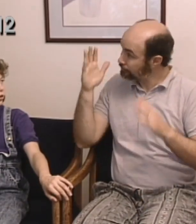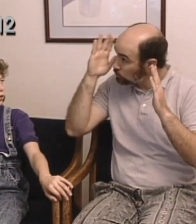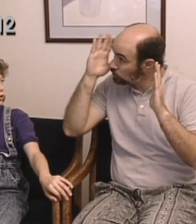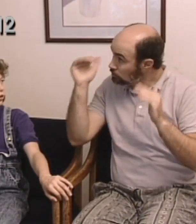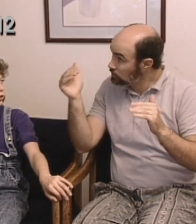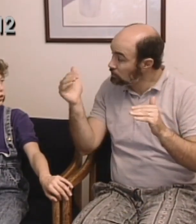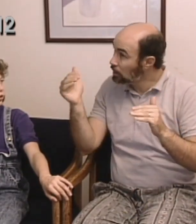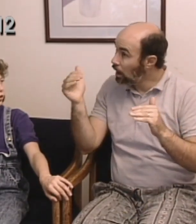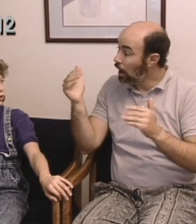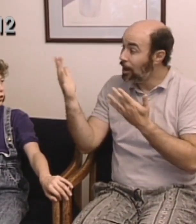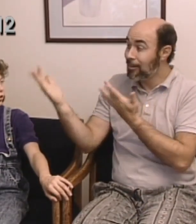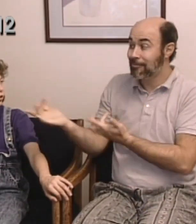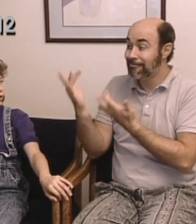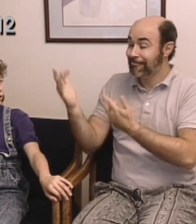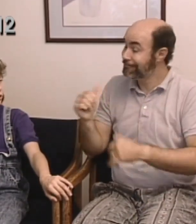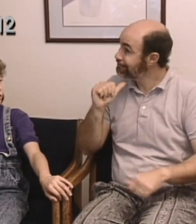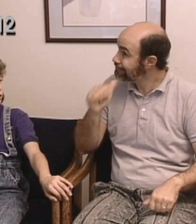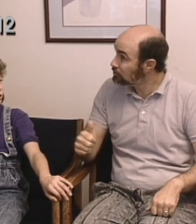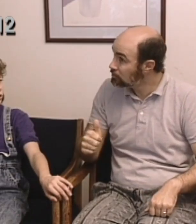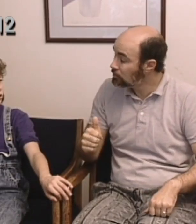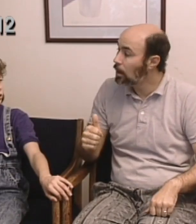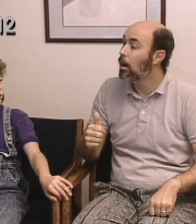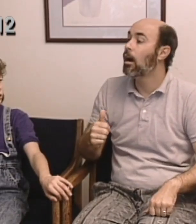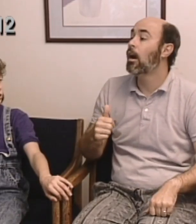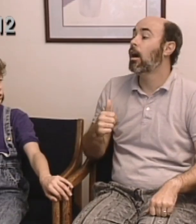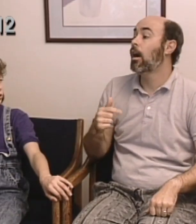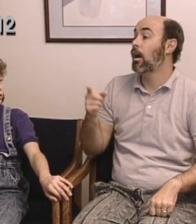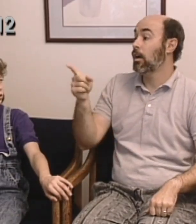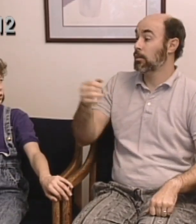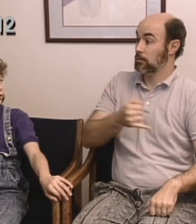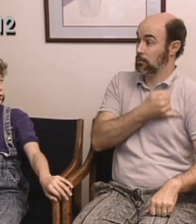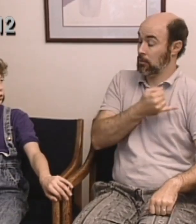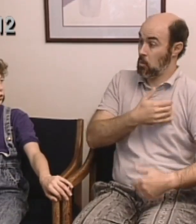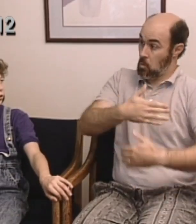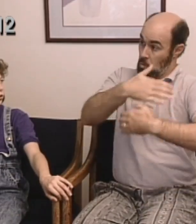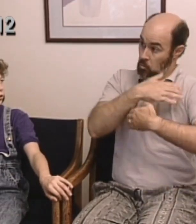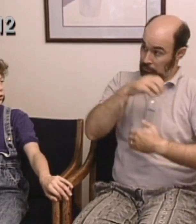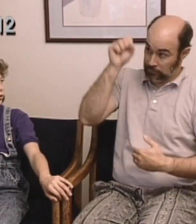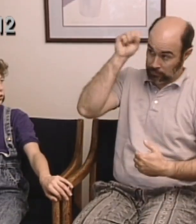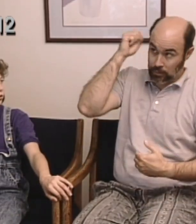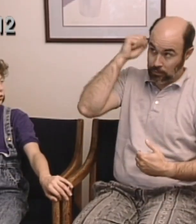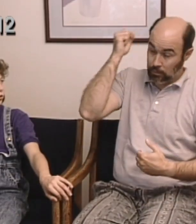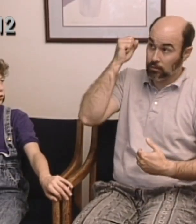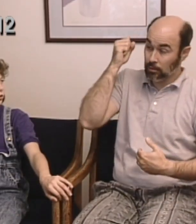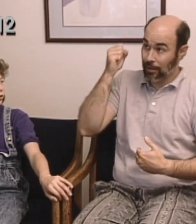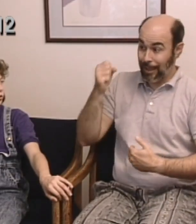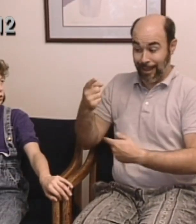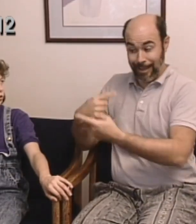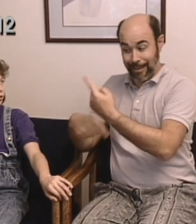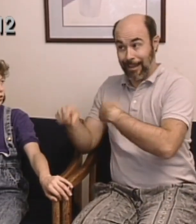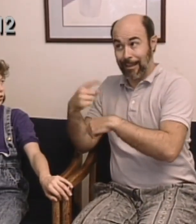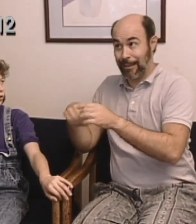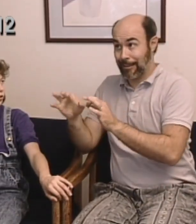We hope that the interpreter will come soon. We'd rather not be waiting. Jennifer's going to hold